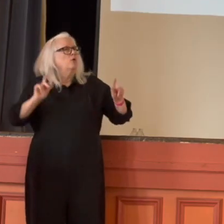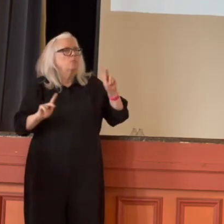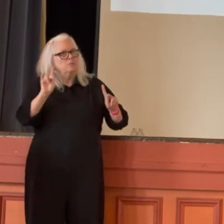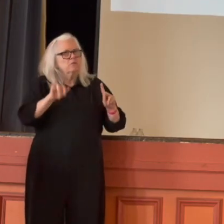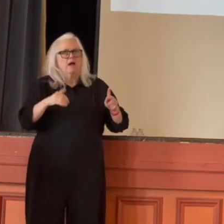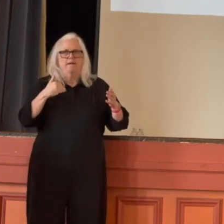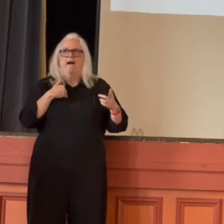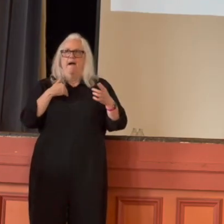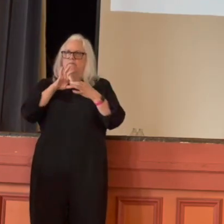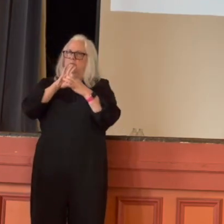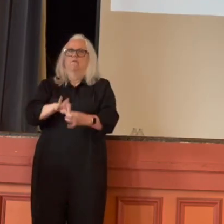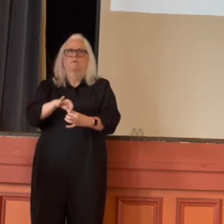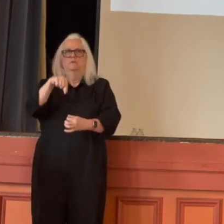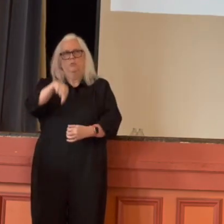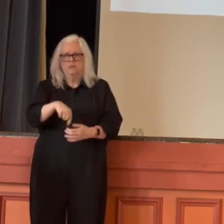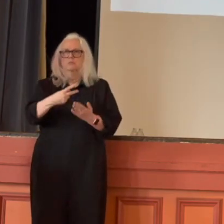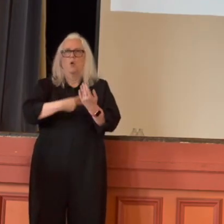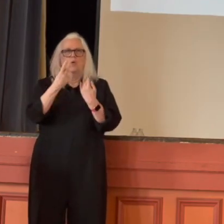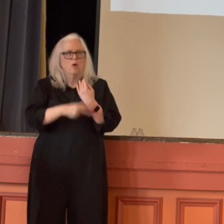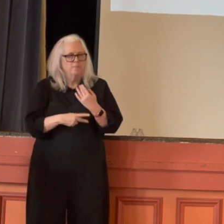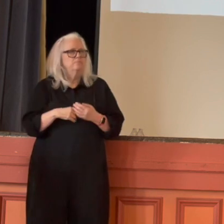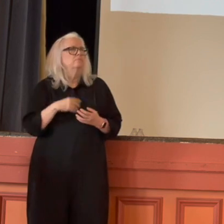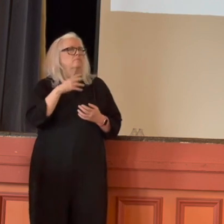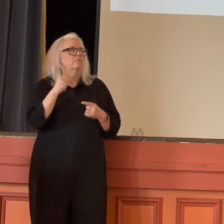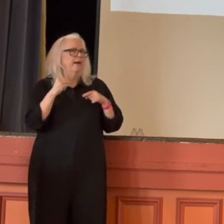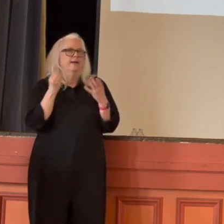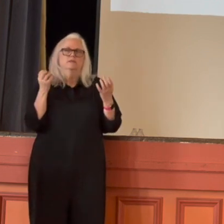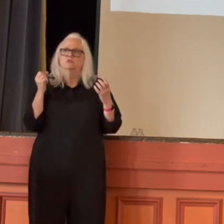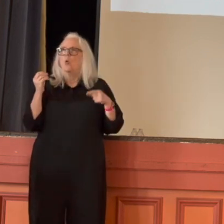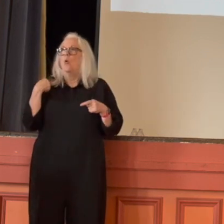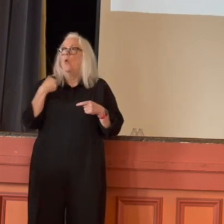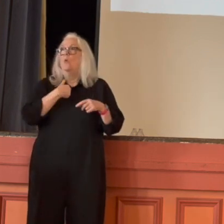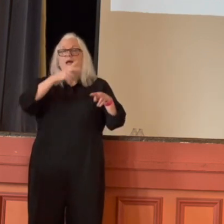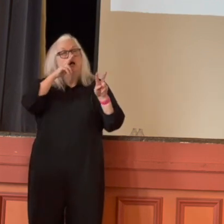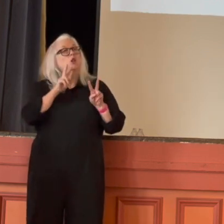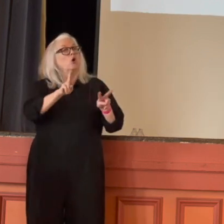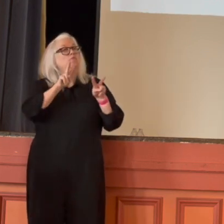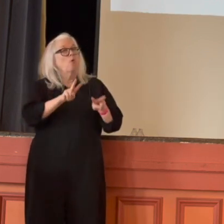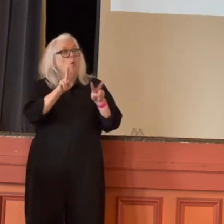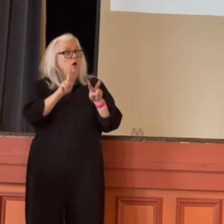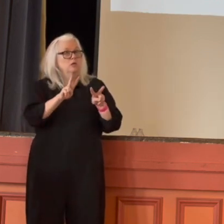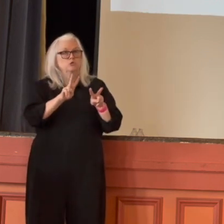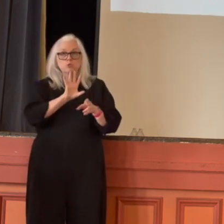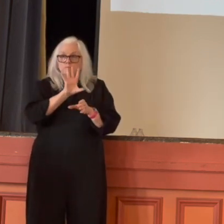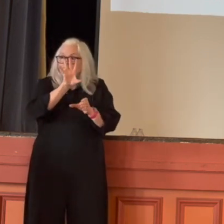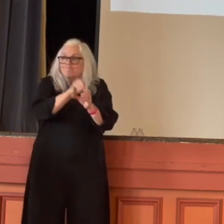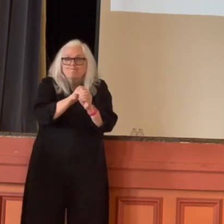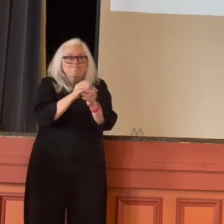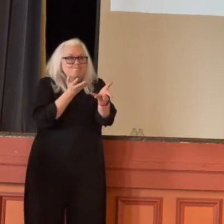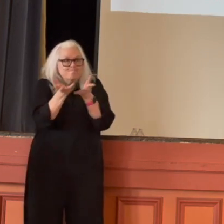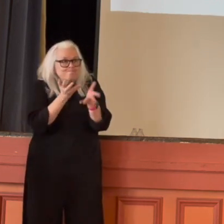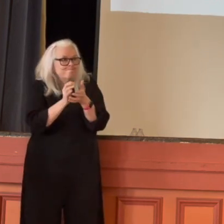next decade as we advance Queen City Clean Waters. So we look forward to engaging and collaborating